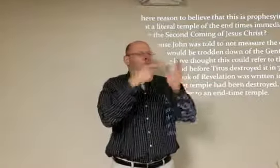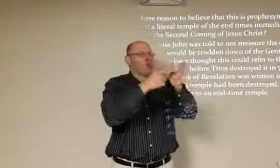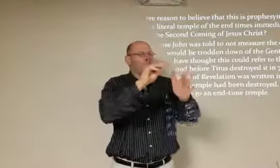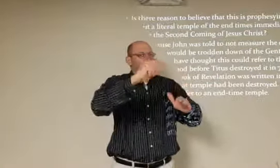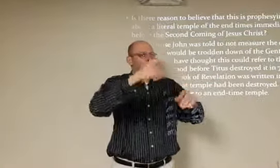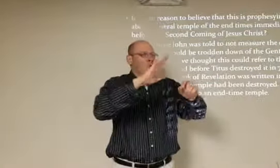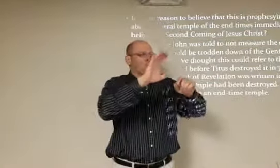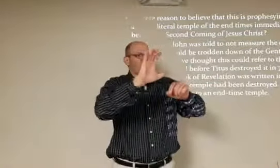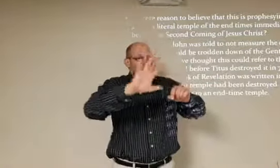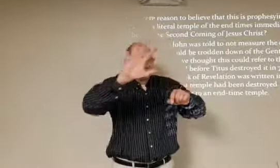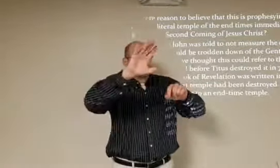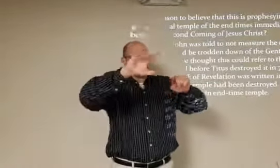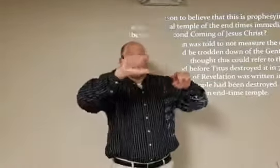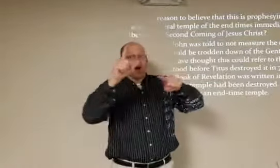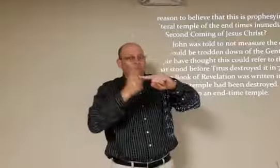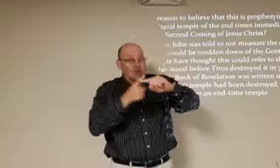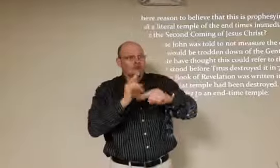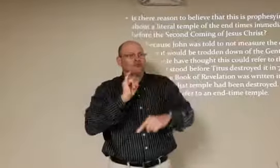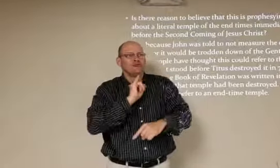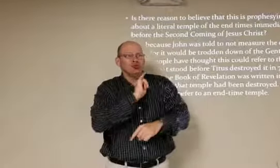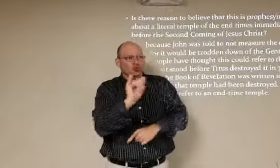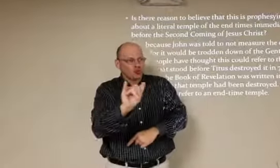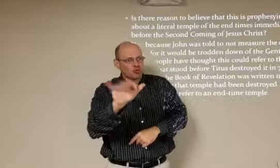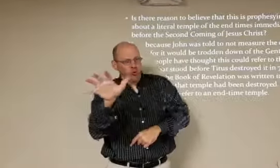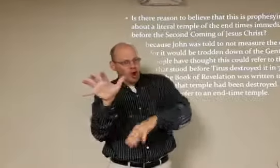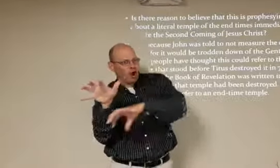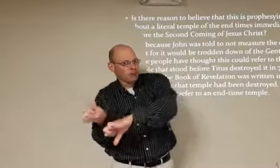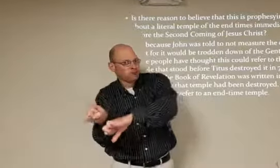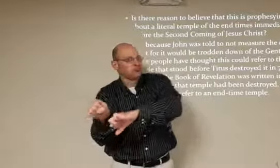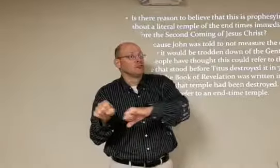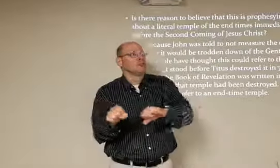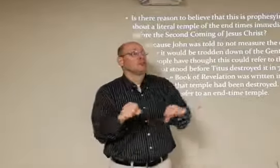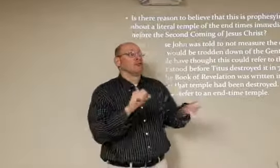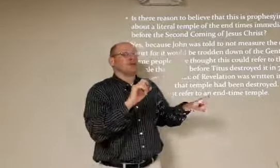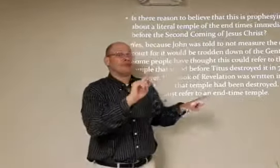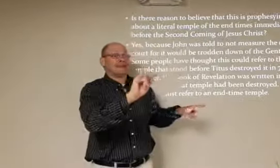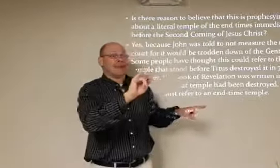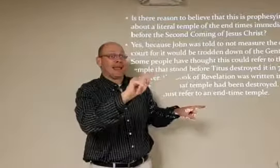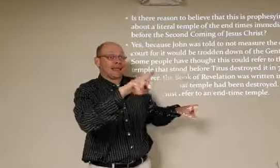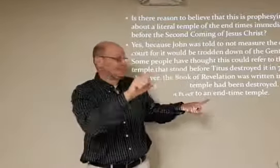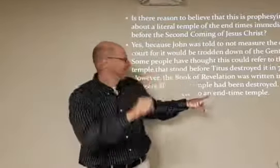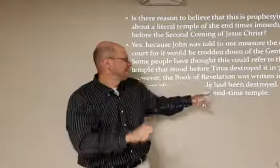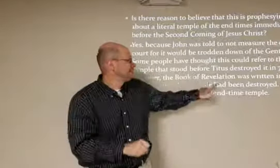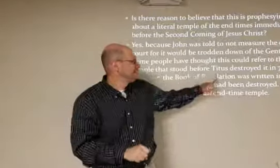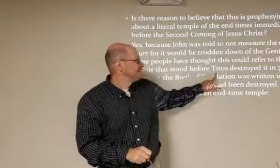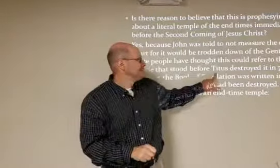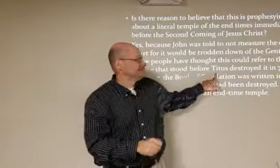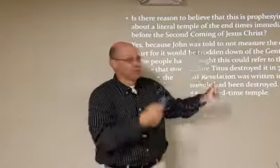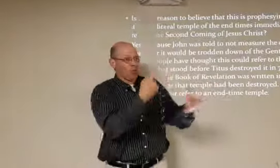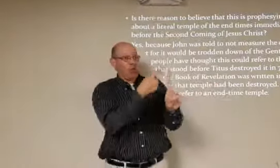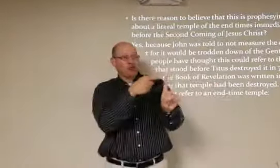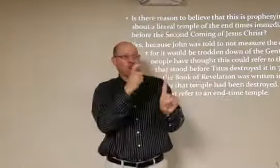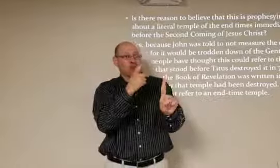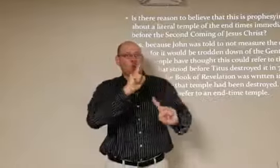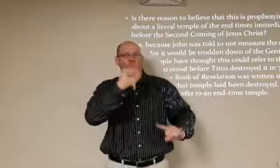area. There would be a map regarding that, how that responsibility was taken